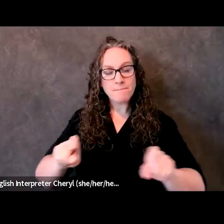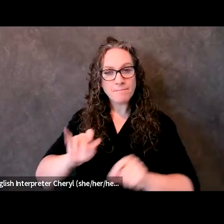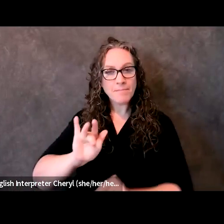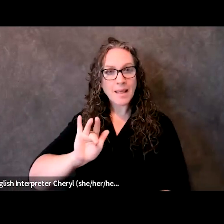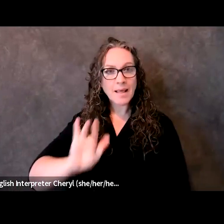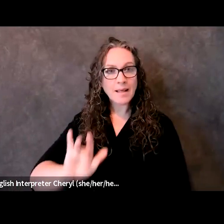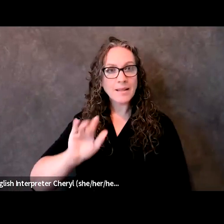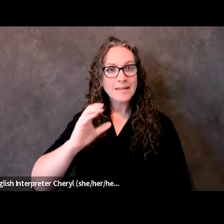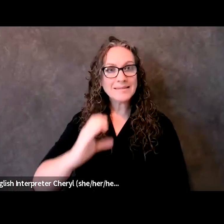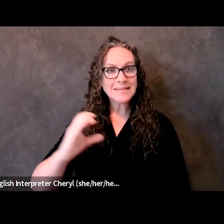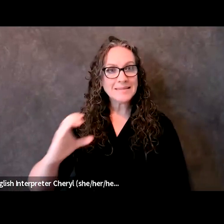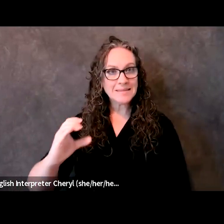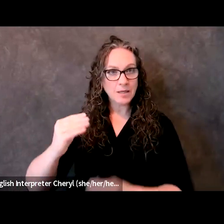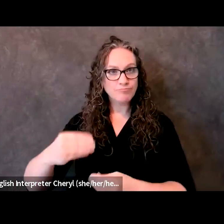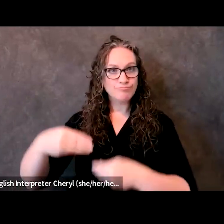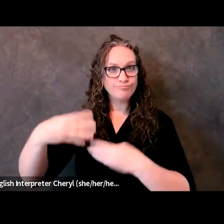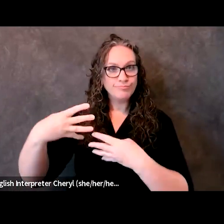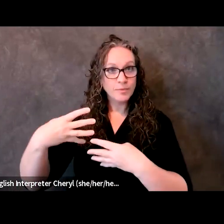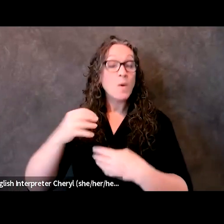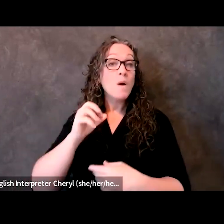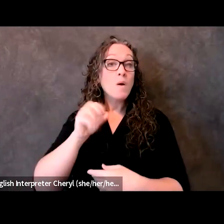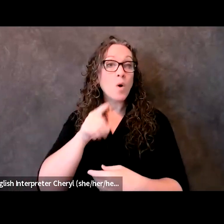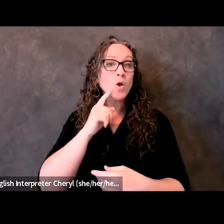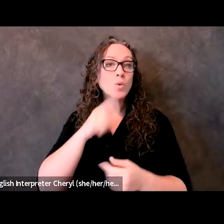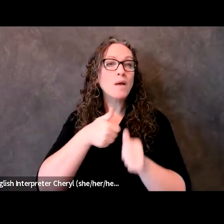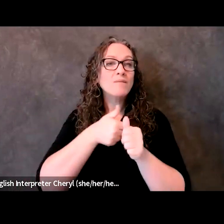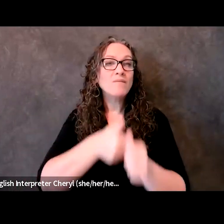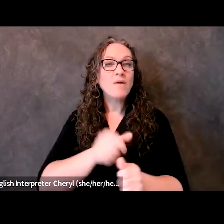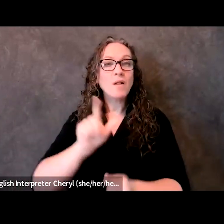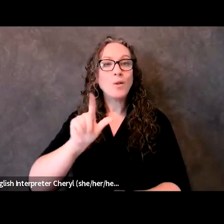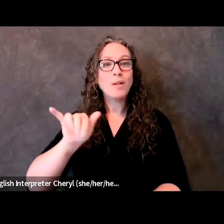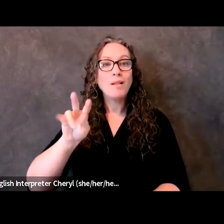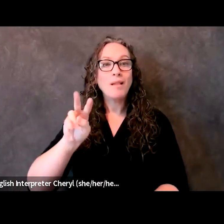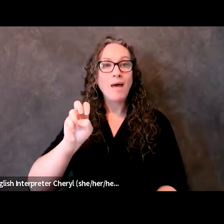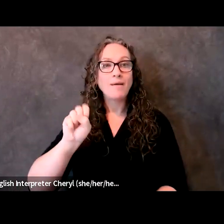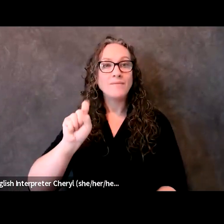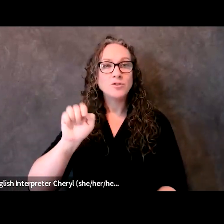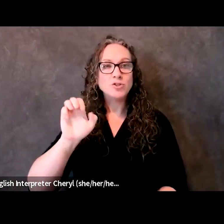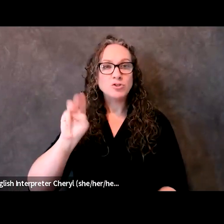of your screen, or follow the live stream link that is in the chat for the